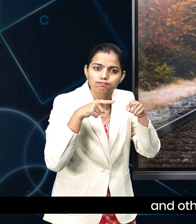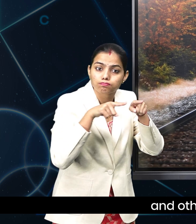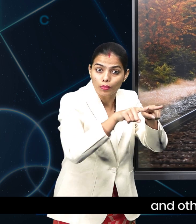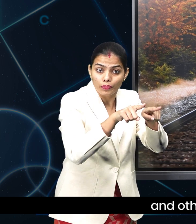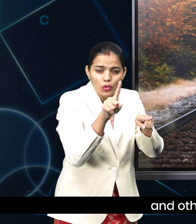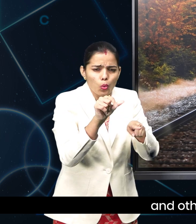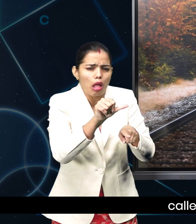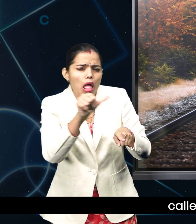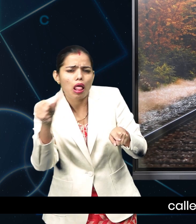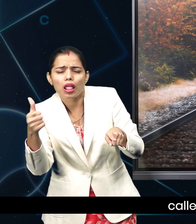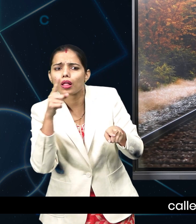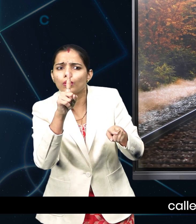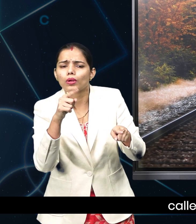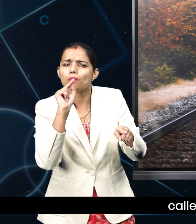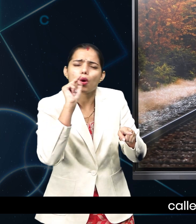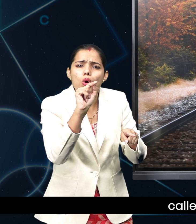point, called intersecting lines.